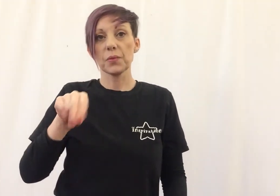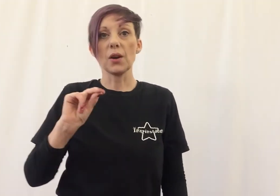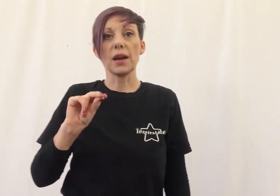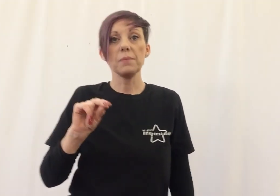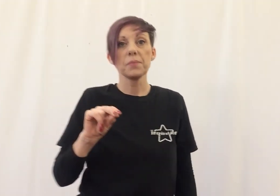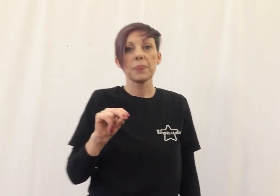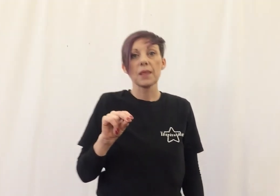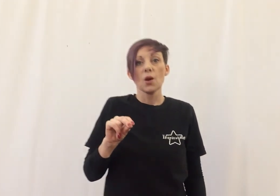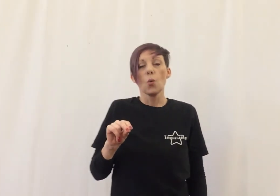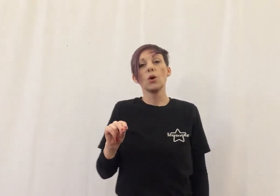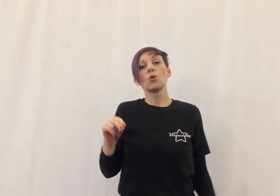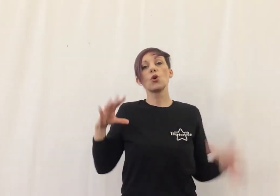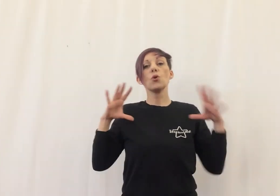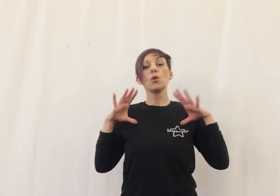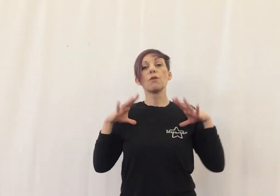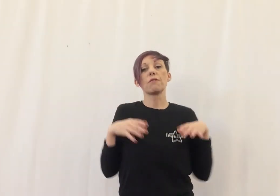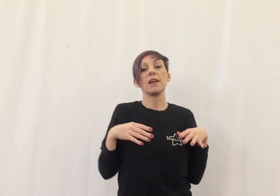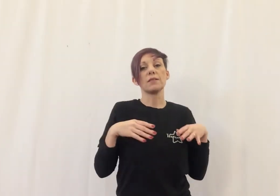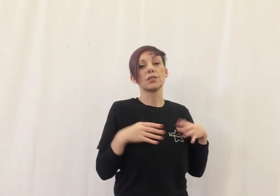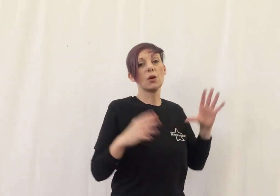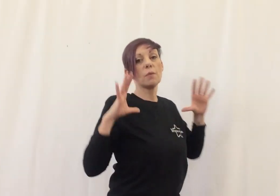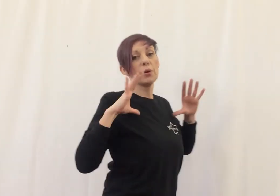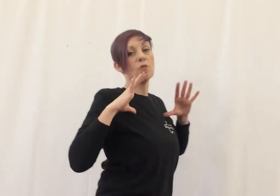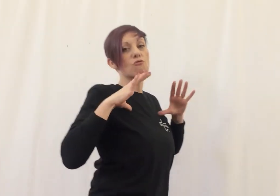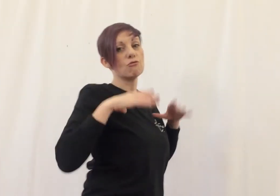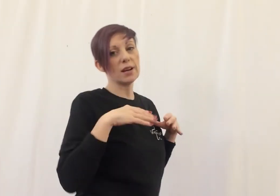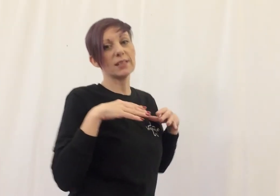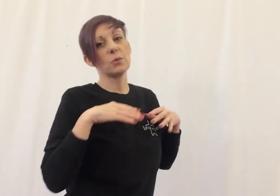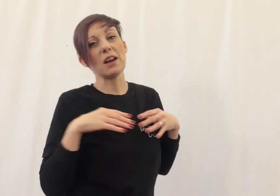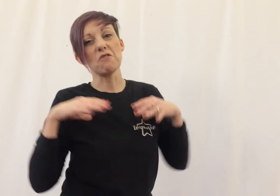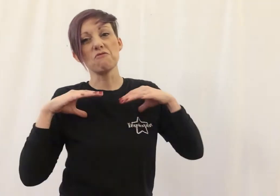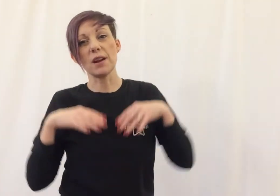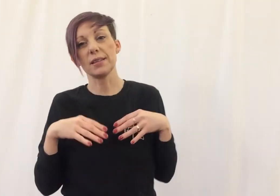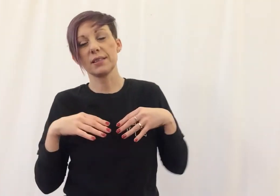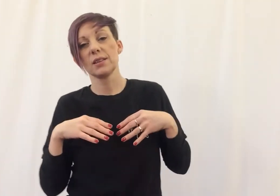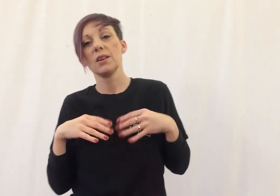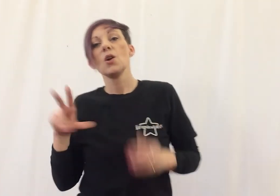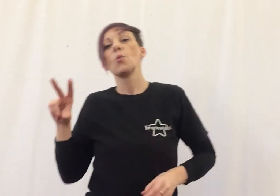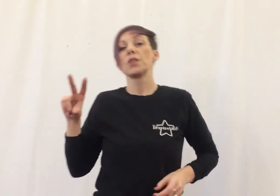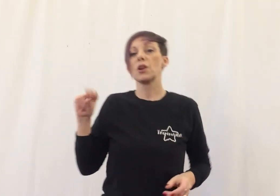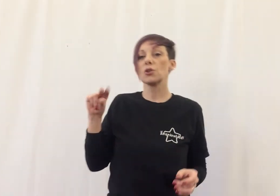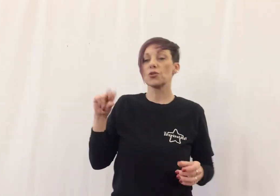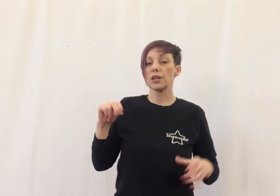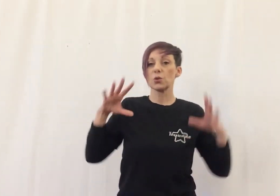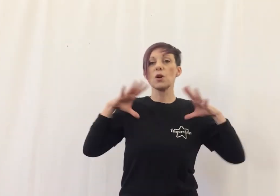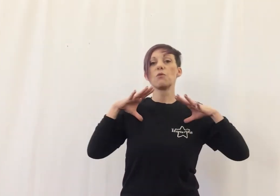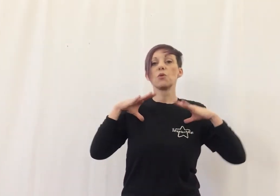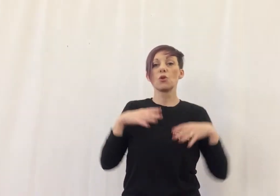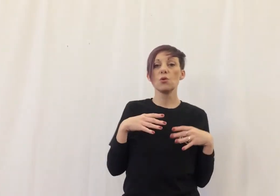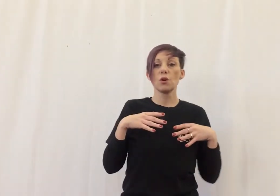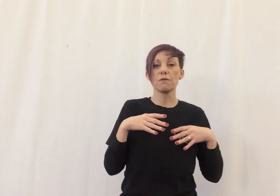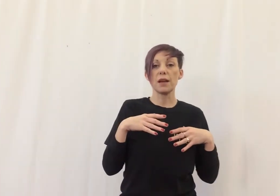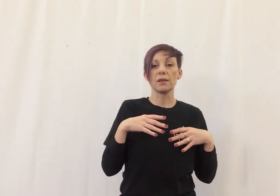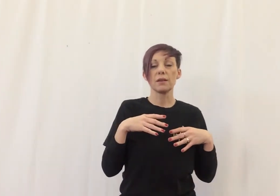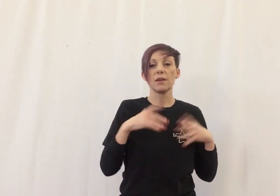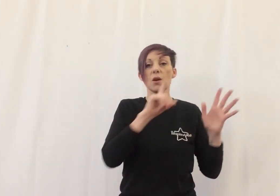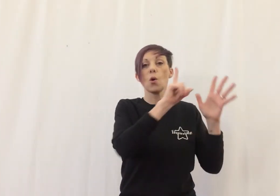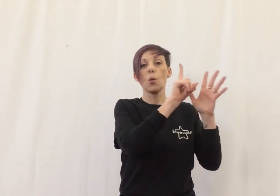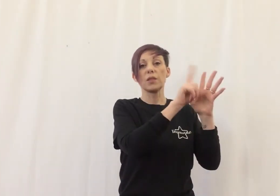okay, we'll cool off then. So I put rest, we'll have a rest. When the clock strikes 12, we'll cool off then. When the